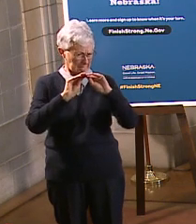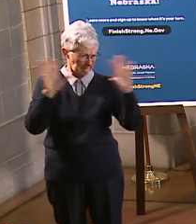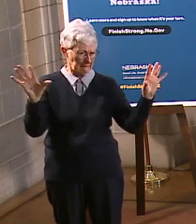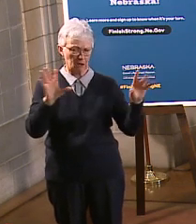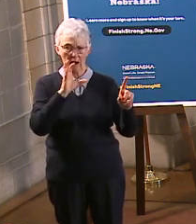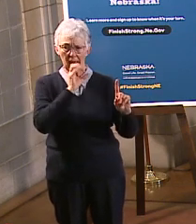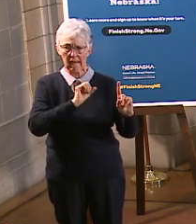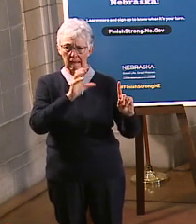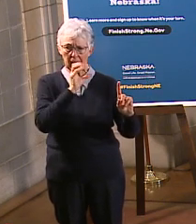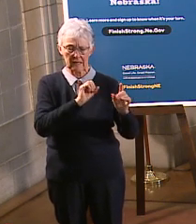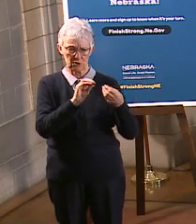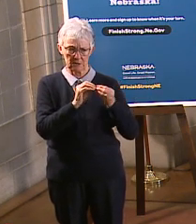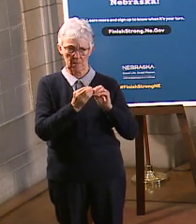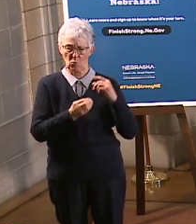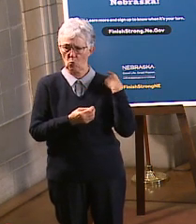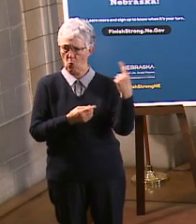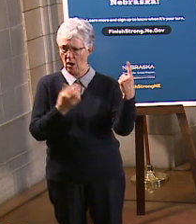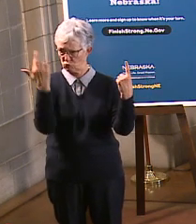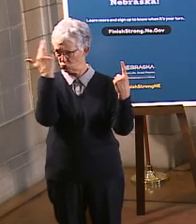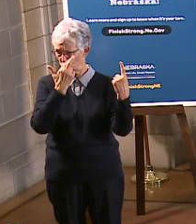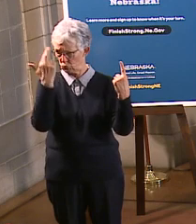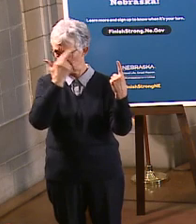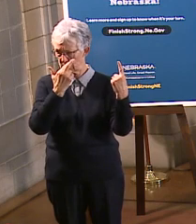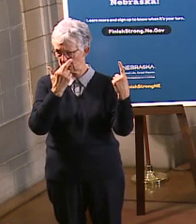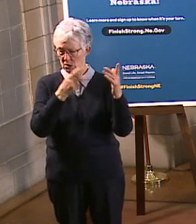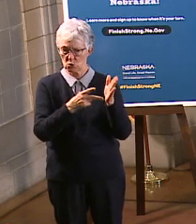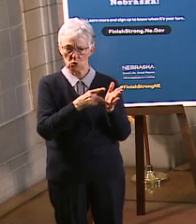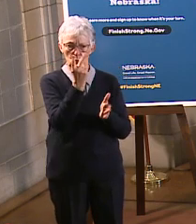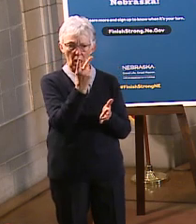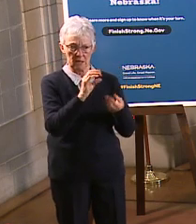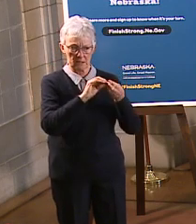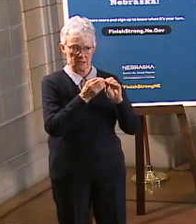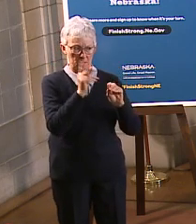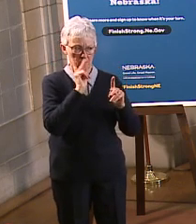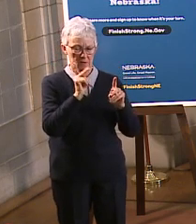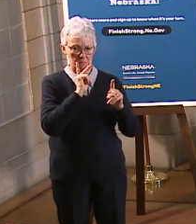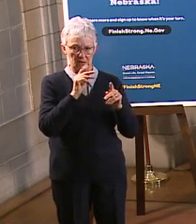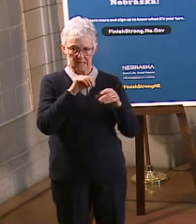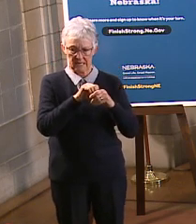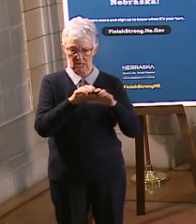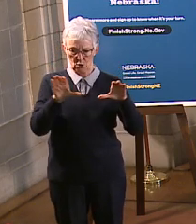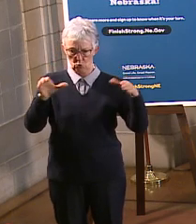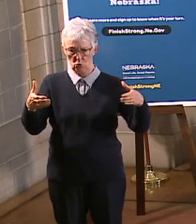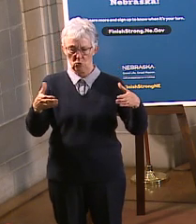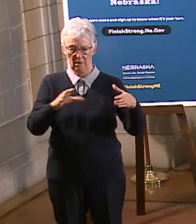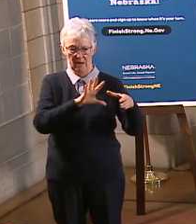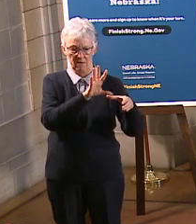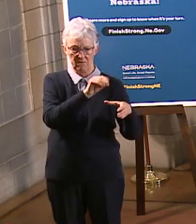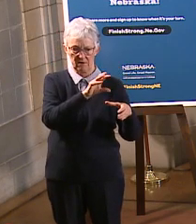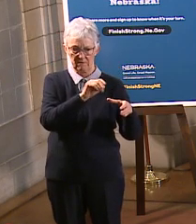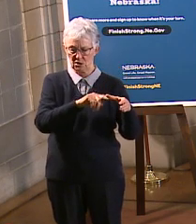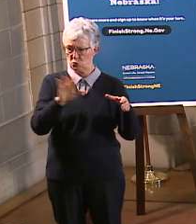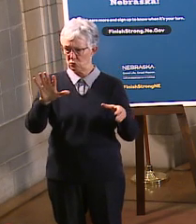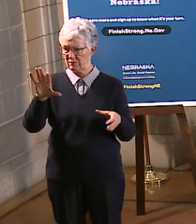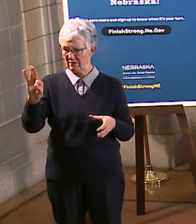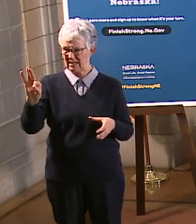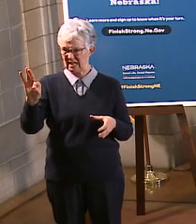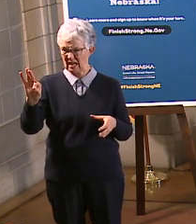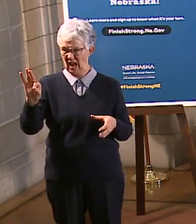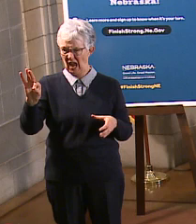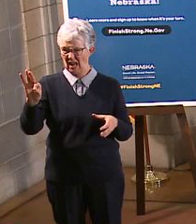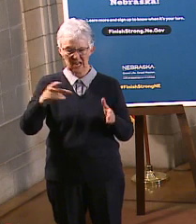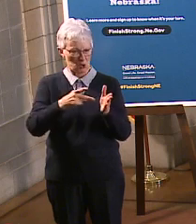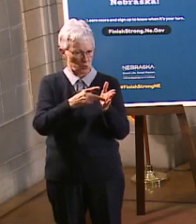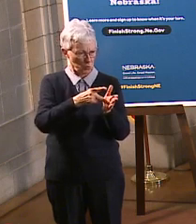As the governor said, there are twice as many people in the 50 to 59 age group dying as there are